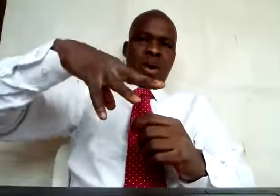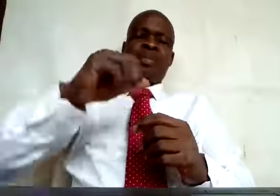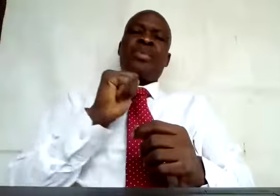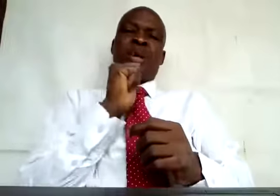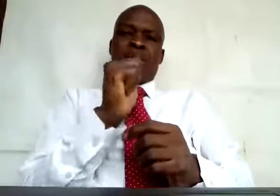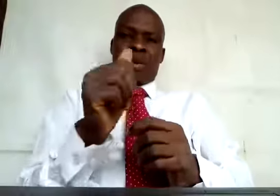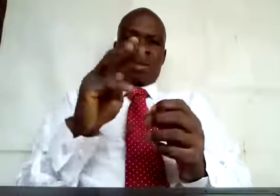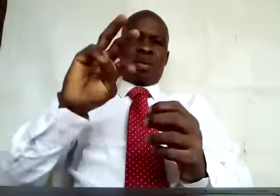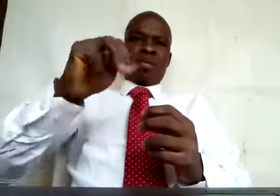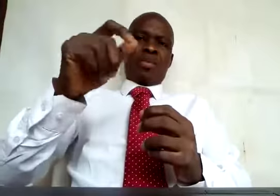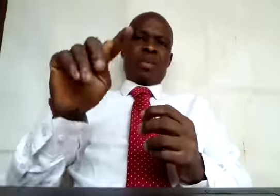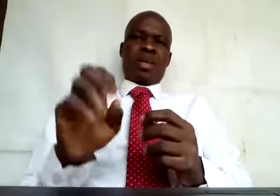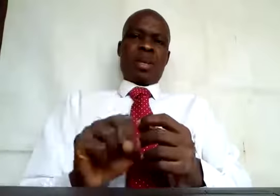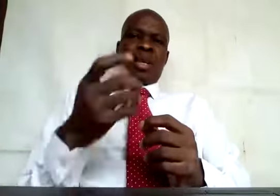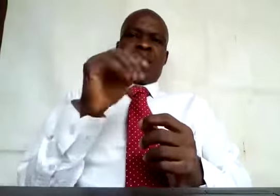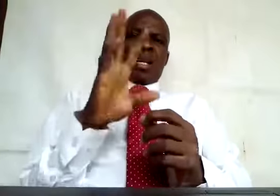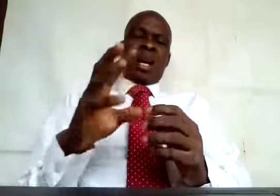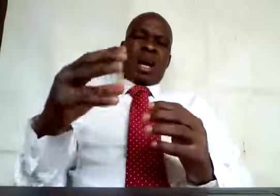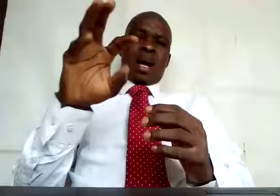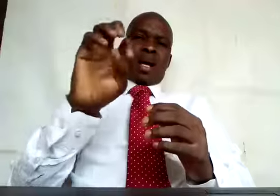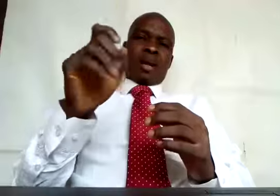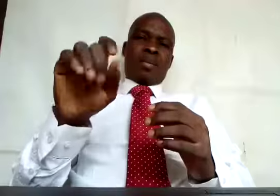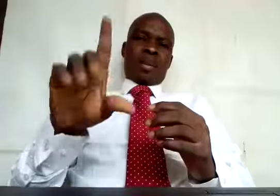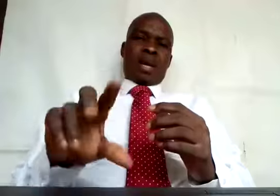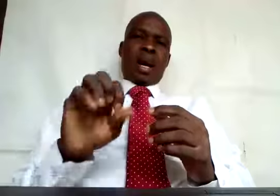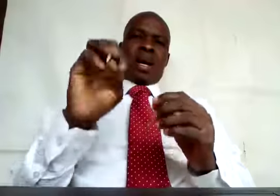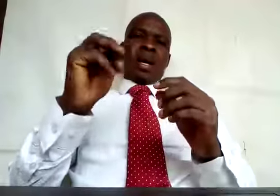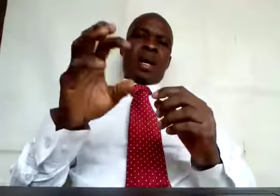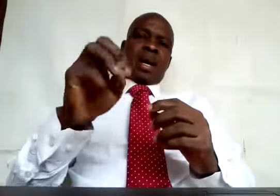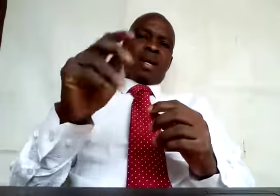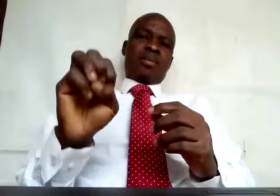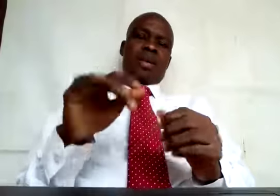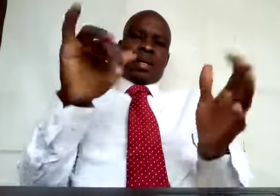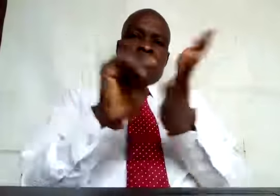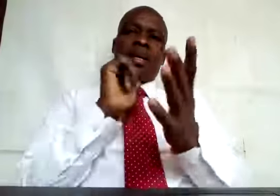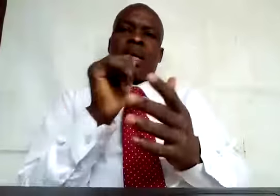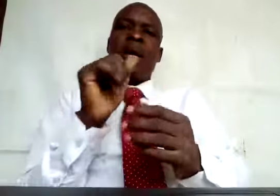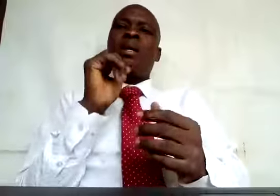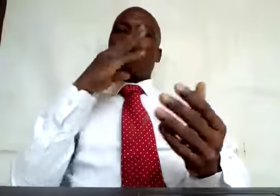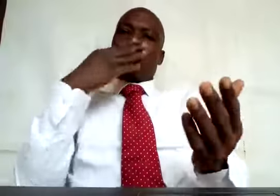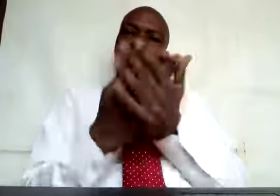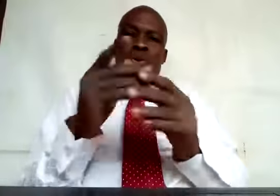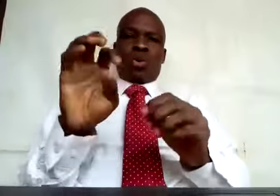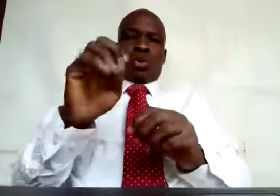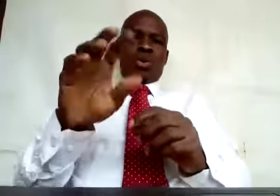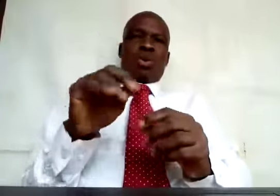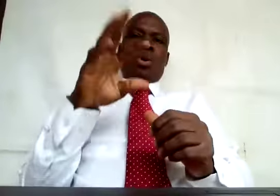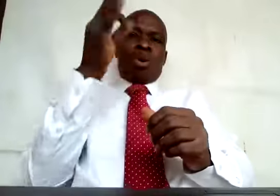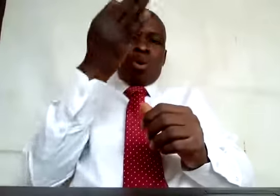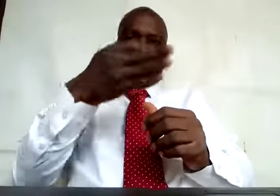Non-metals. They are chemical elements that are not good conductors of heat and electricity.